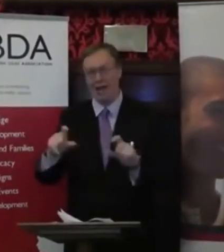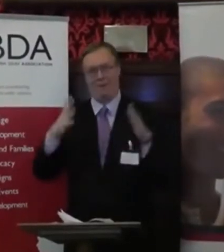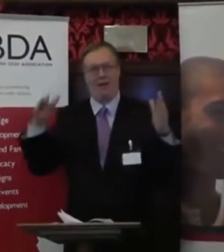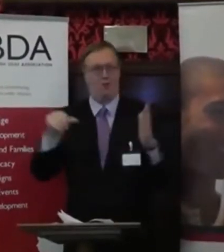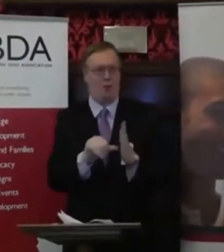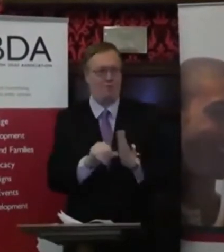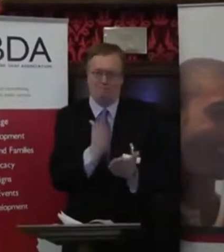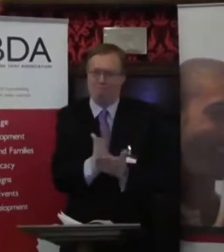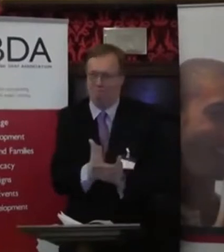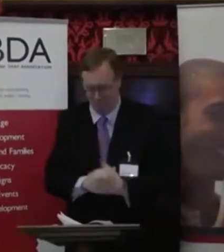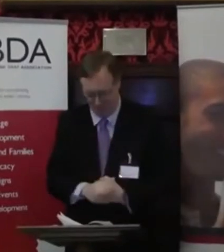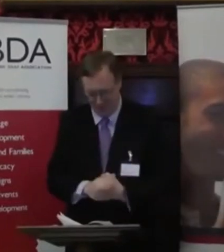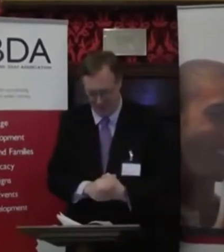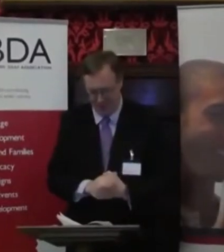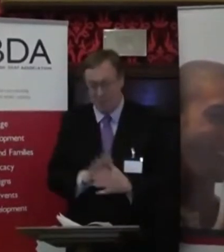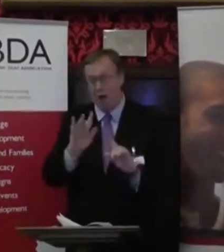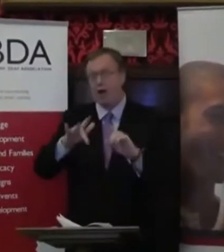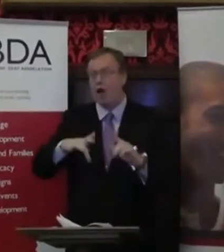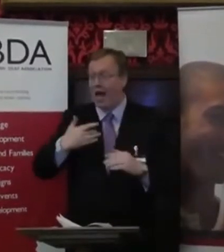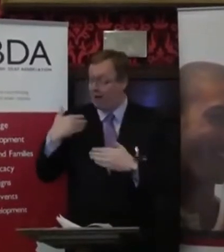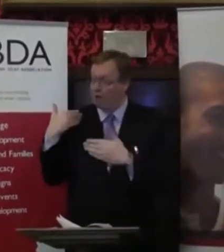And the equality hasn't really been achieved, and there's a real problem.